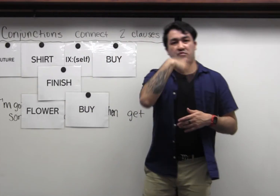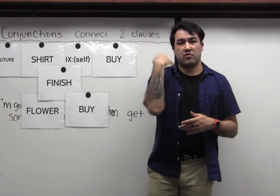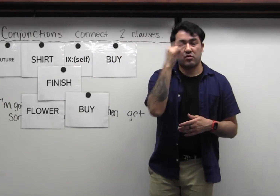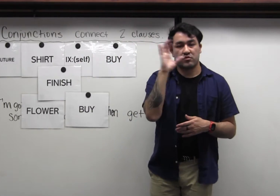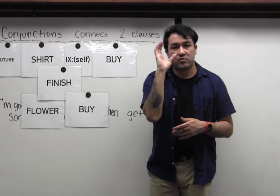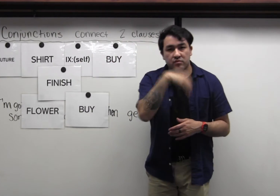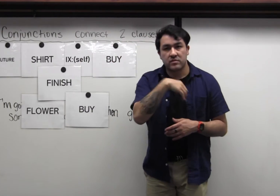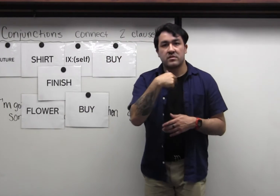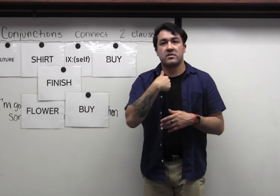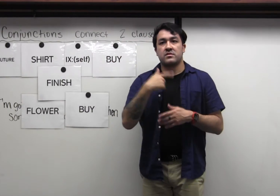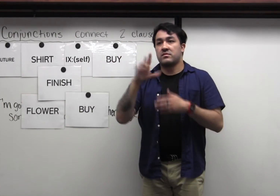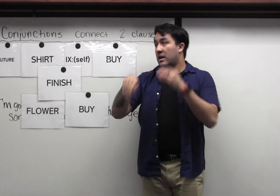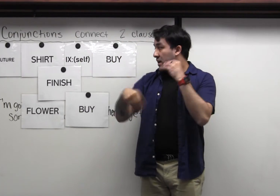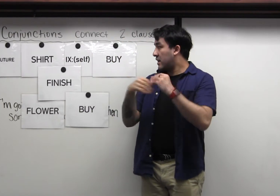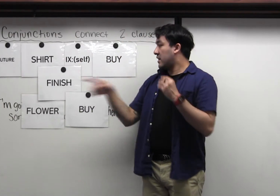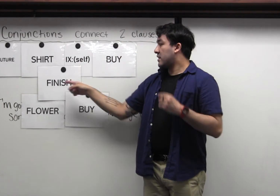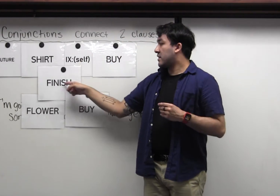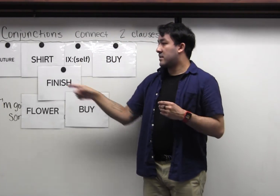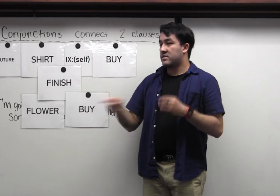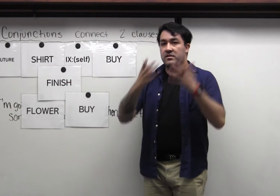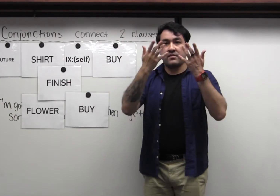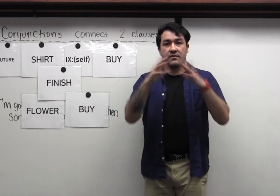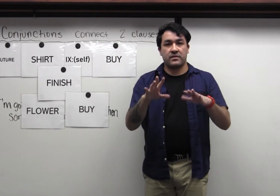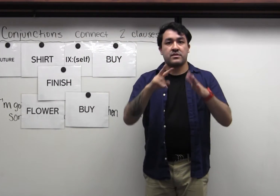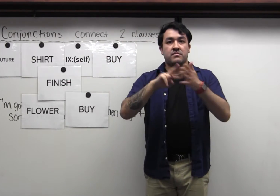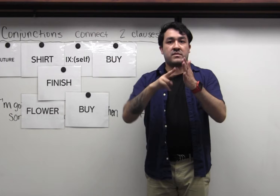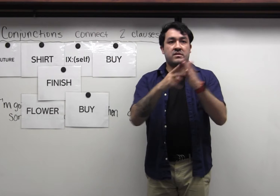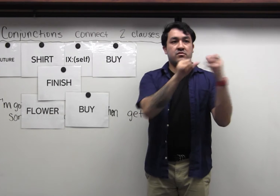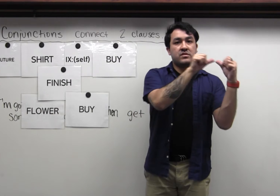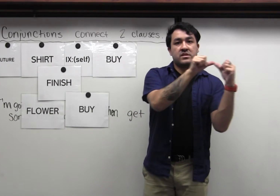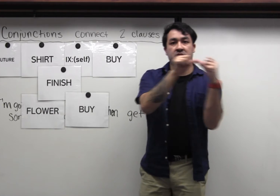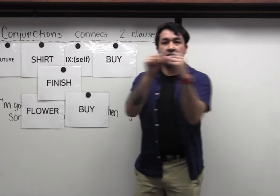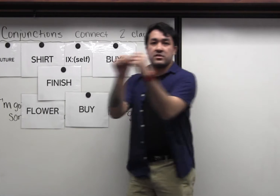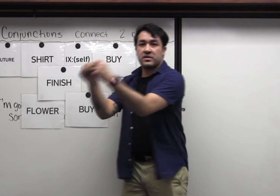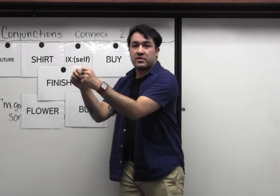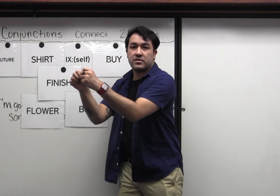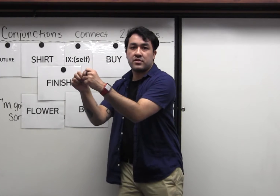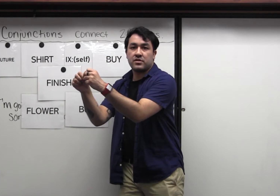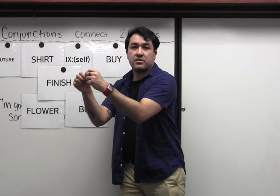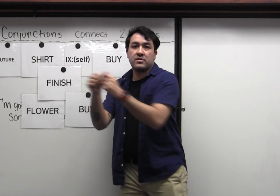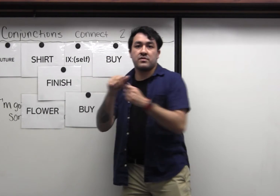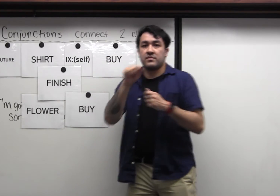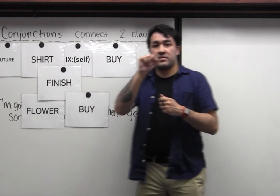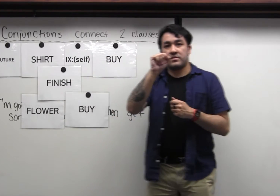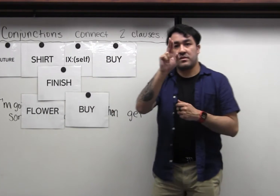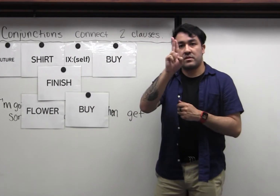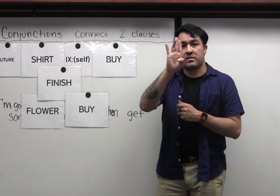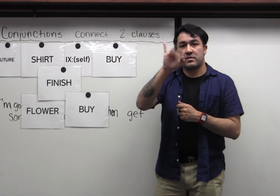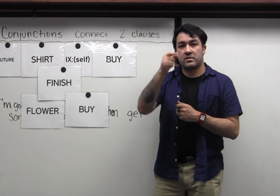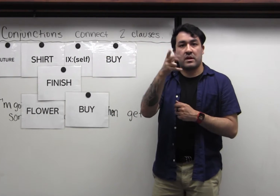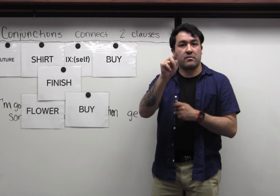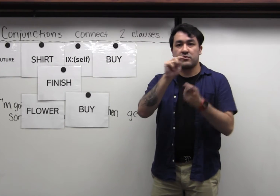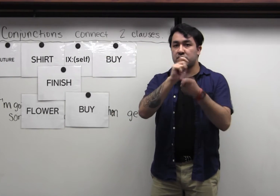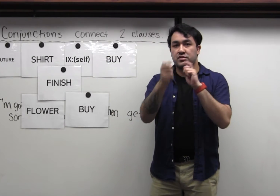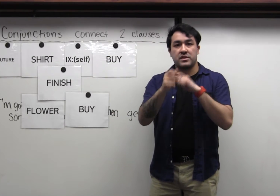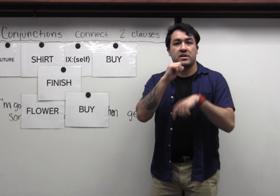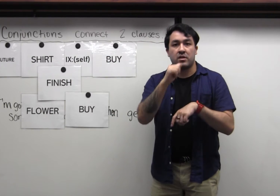shirt. In the future, I'm going to buy flowers. It looks really awkward and looks very weird. By using a conjunction, by using